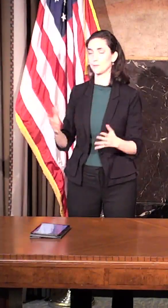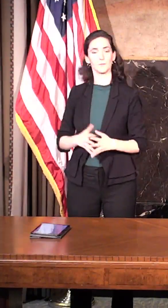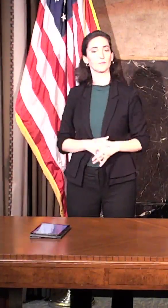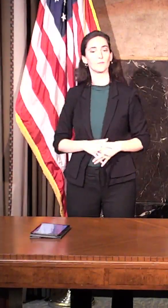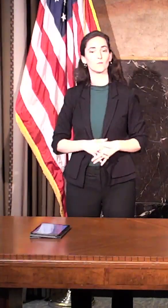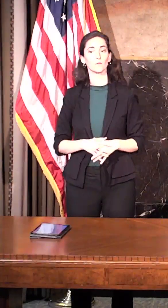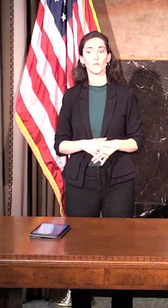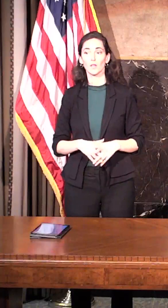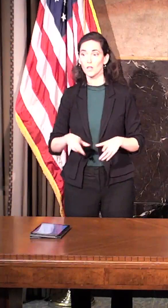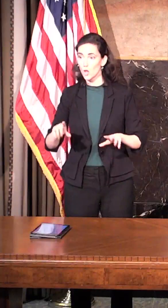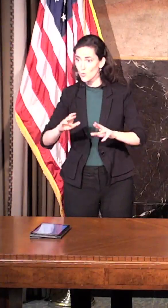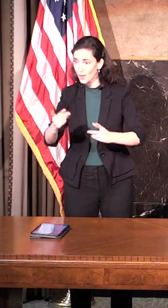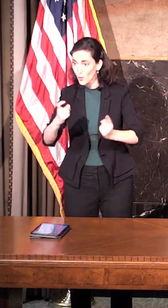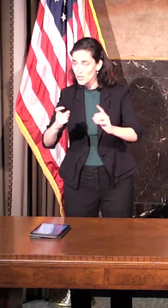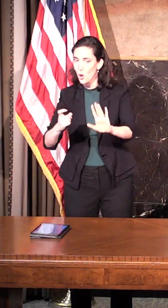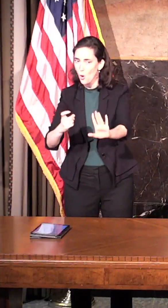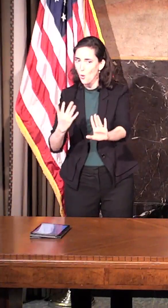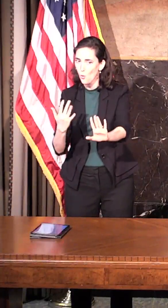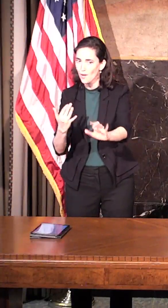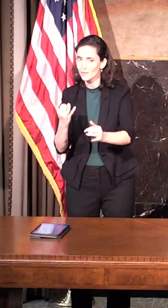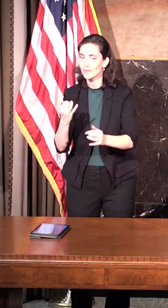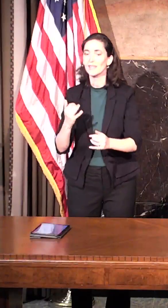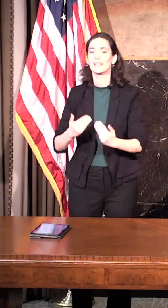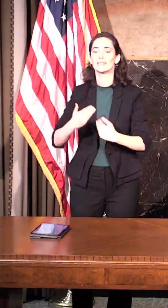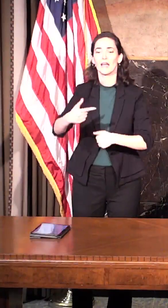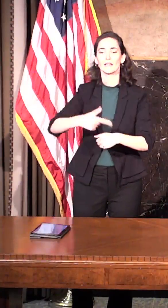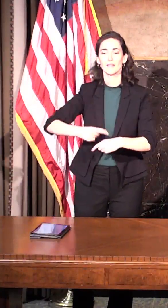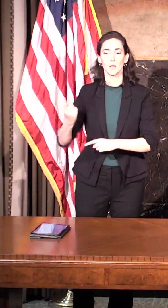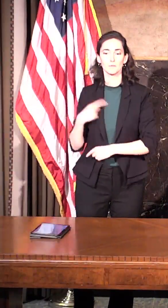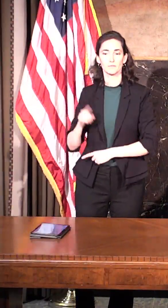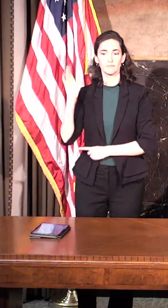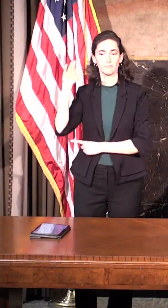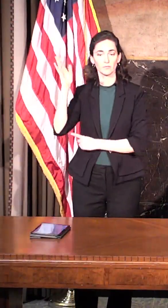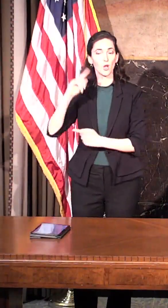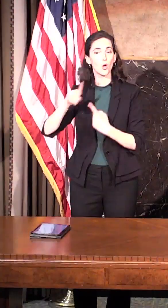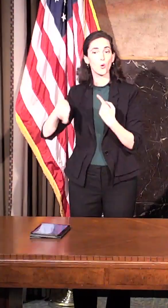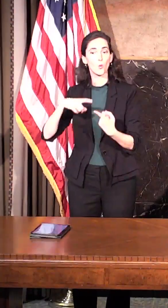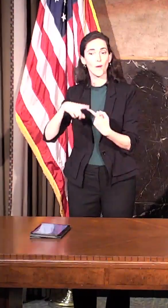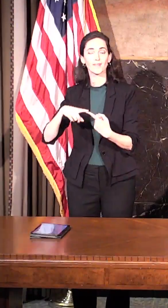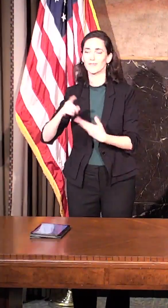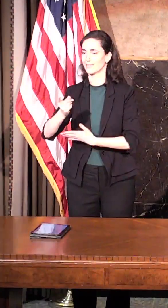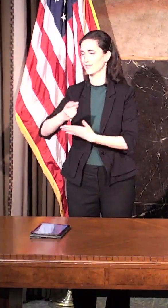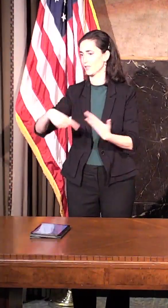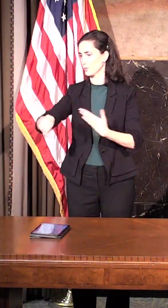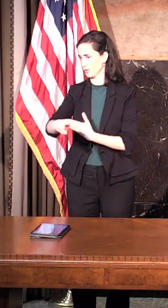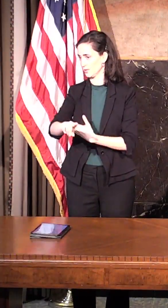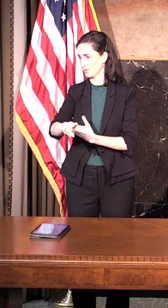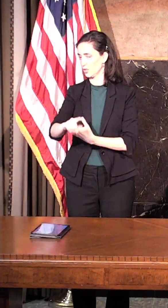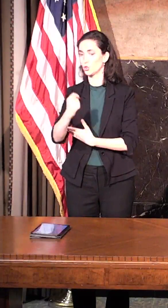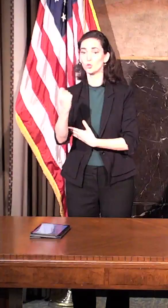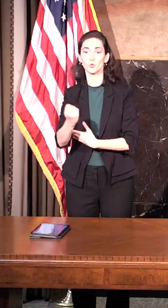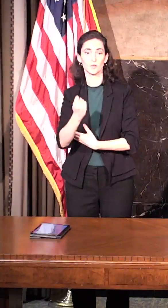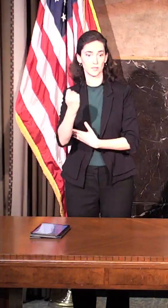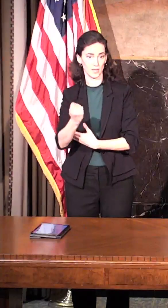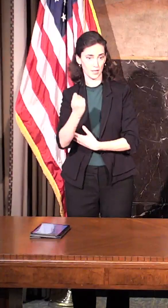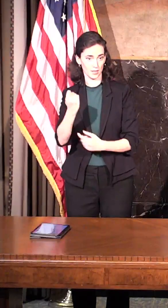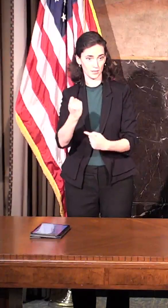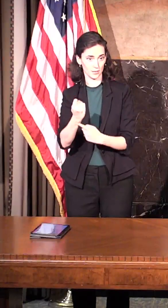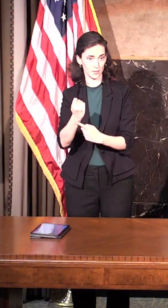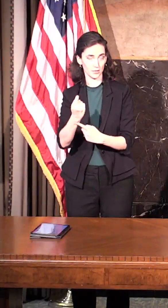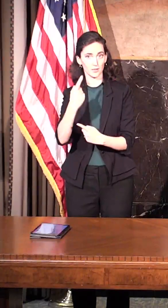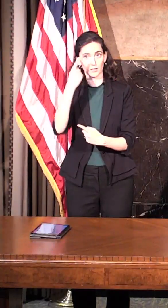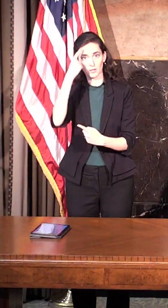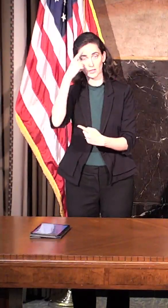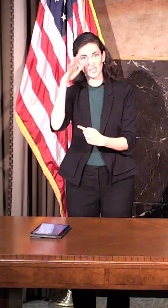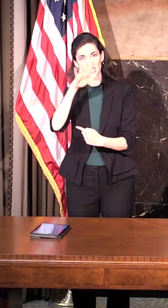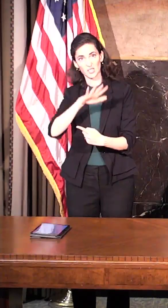Before I take your questions, I'll let you know that our next press conference will be next week on Tuesday. I'm thinking we're going to do that